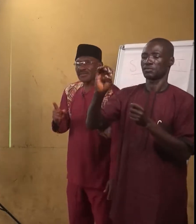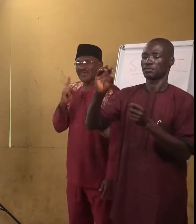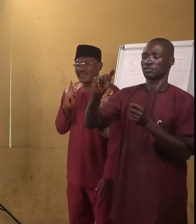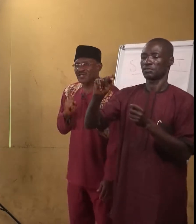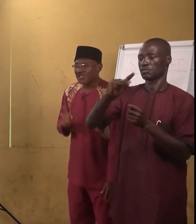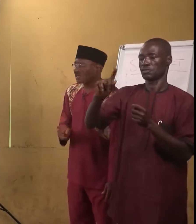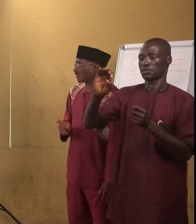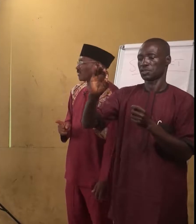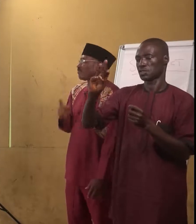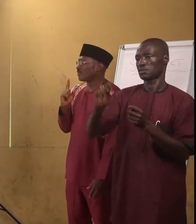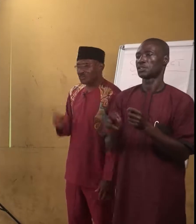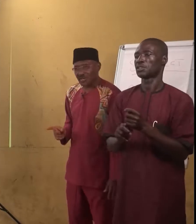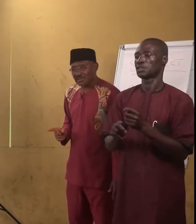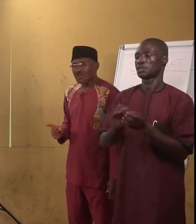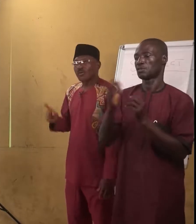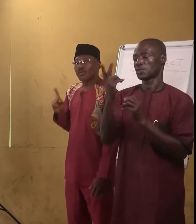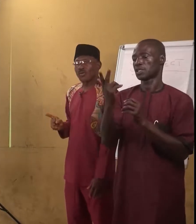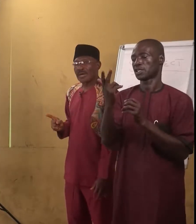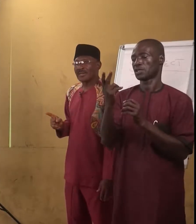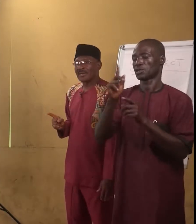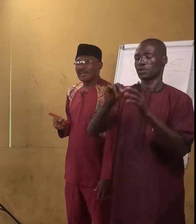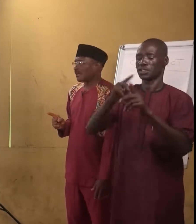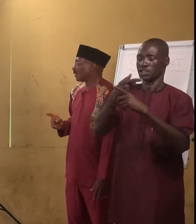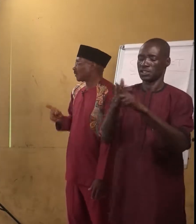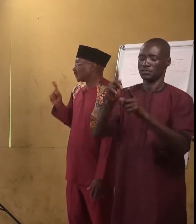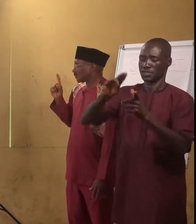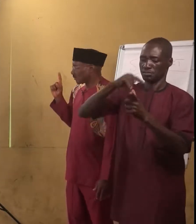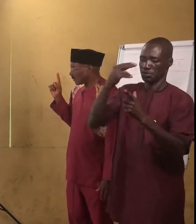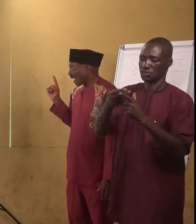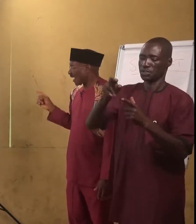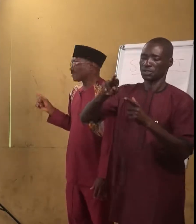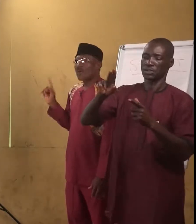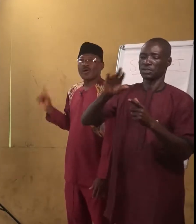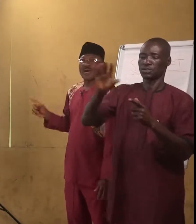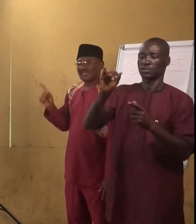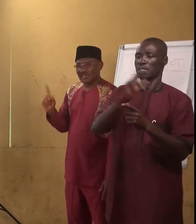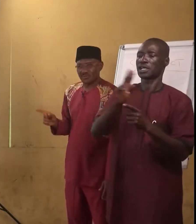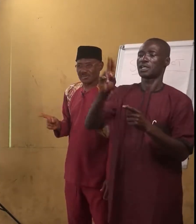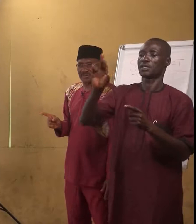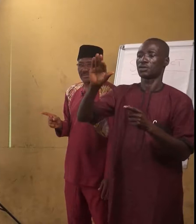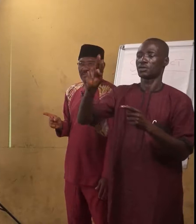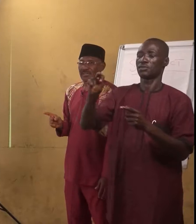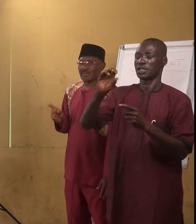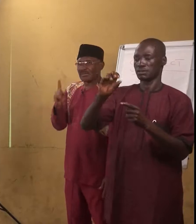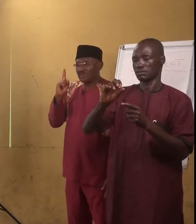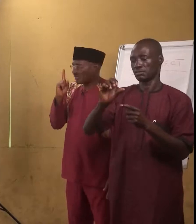3, differentiate between rural and urban settlement.